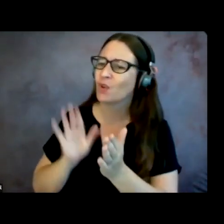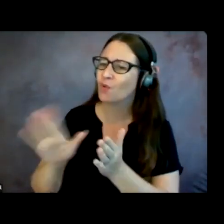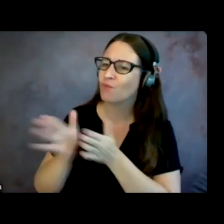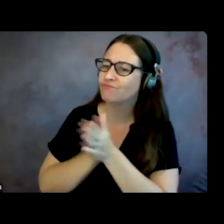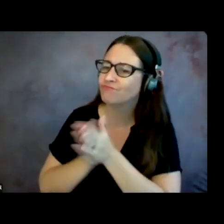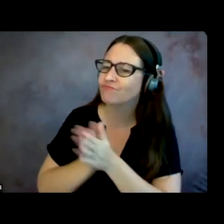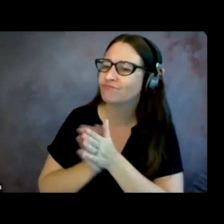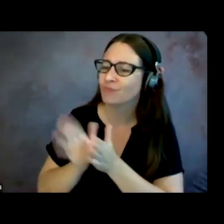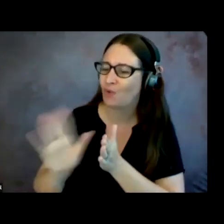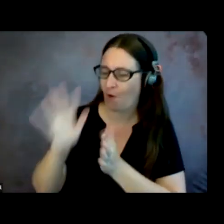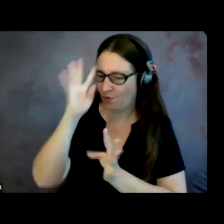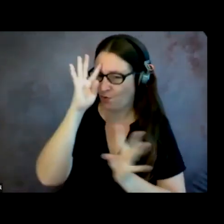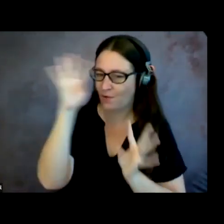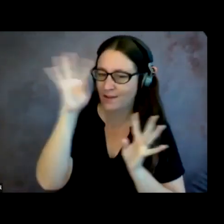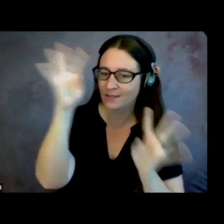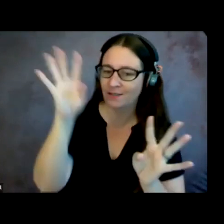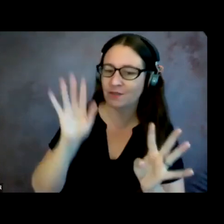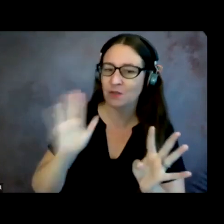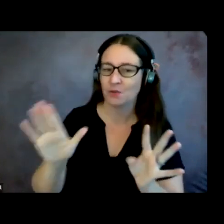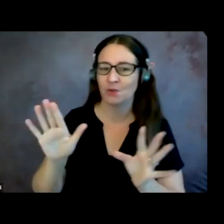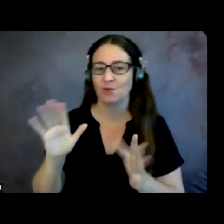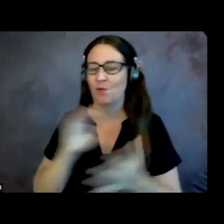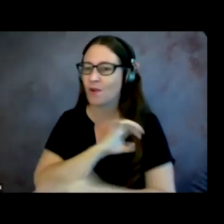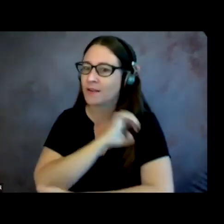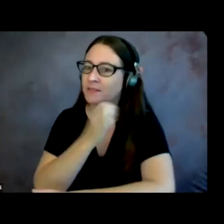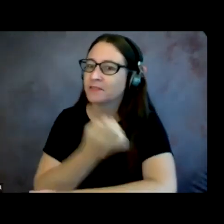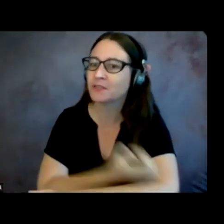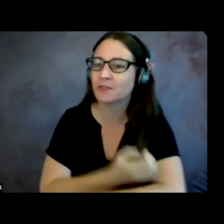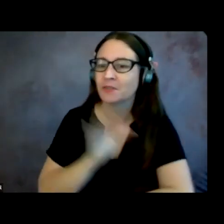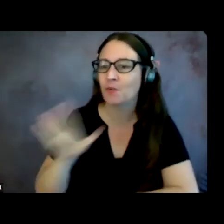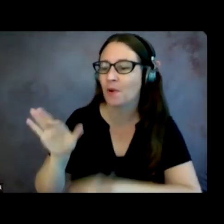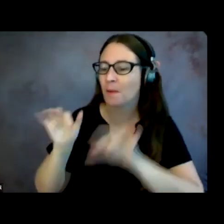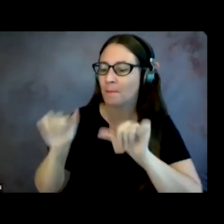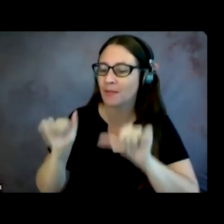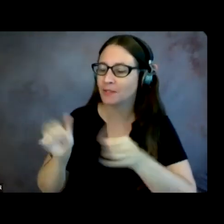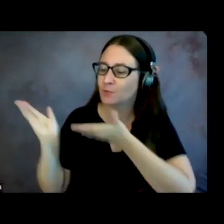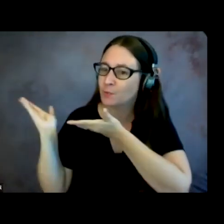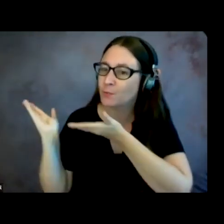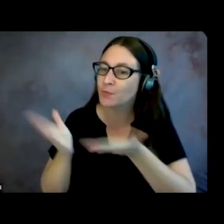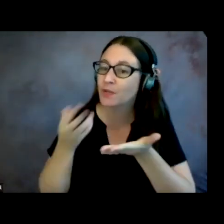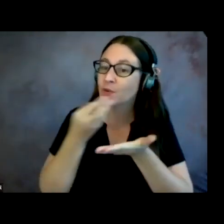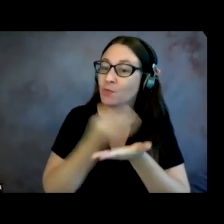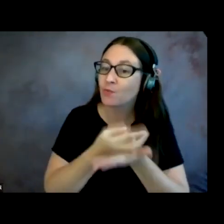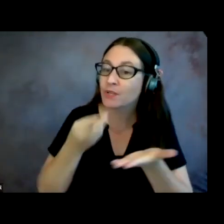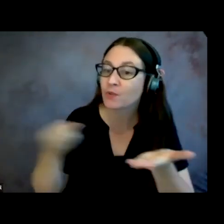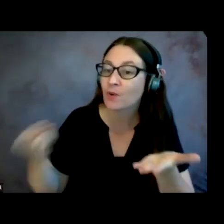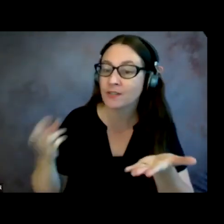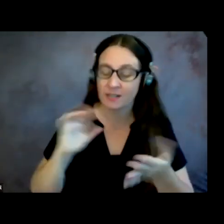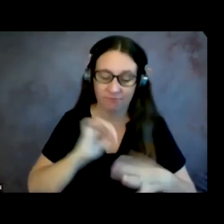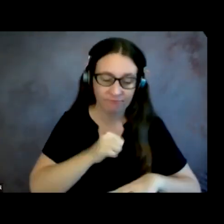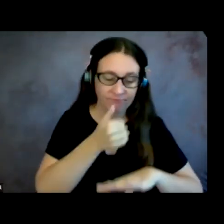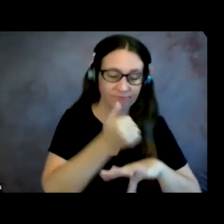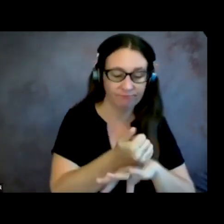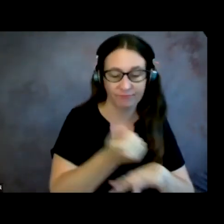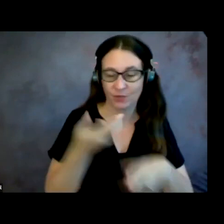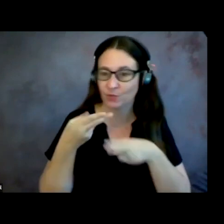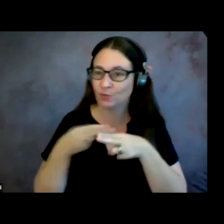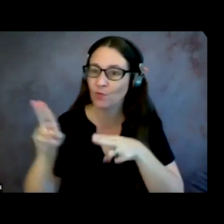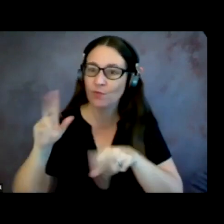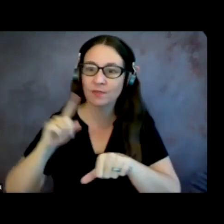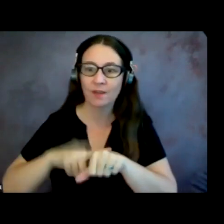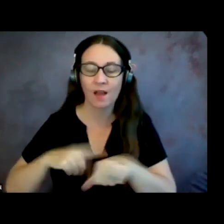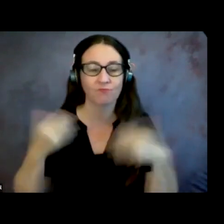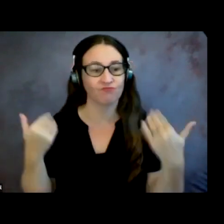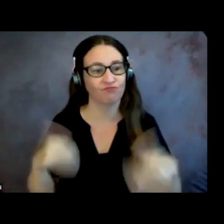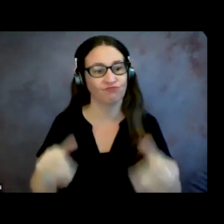creativity, your enthusiasm, and your ability to bring resources together in such a short amount of time.